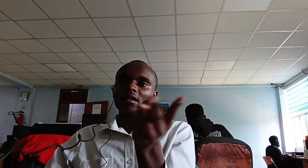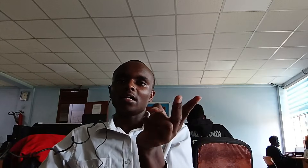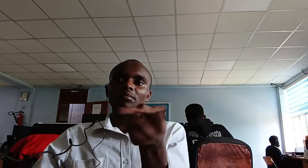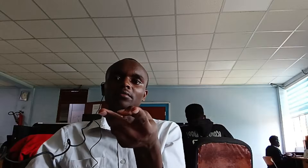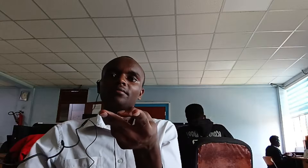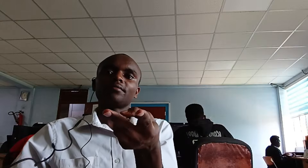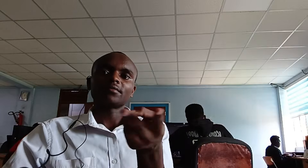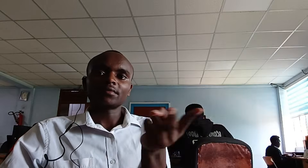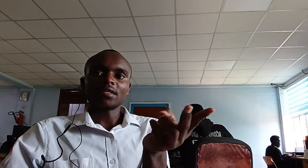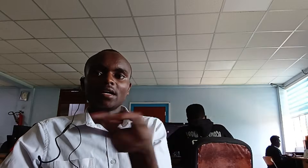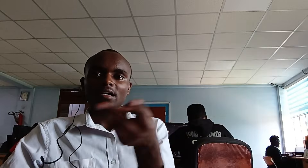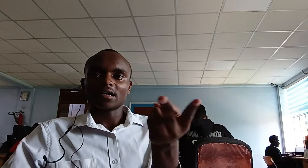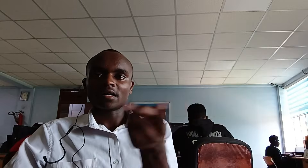couple, couple.